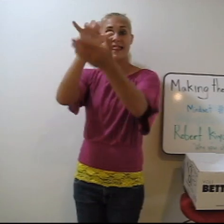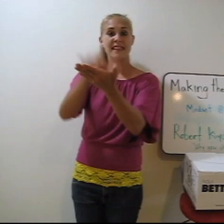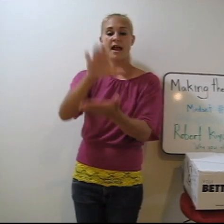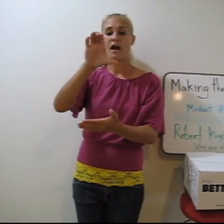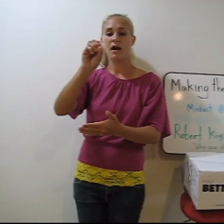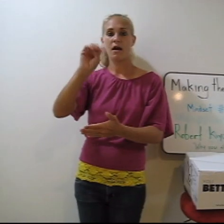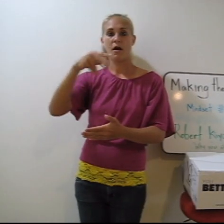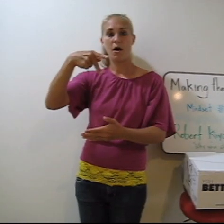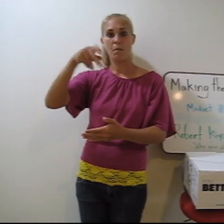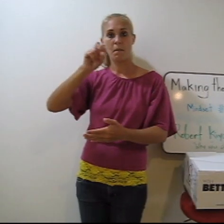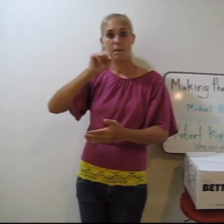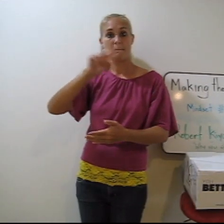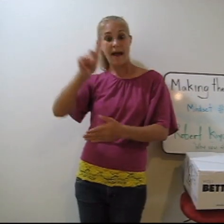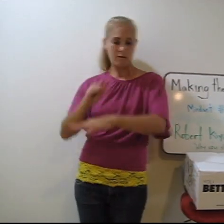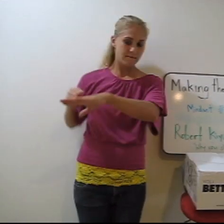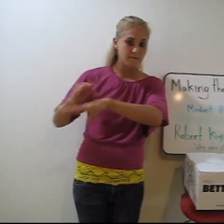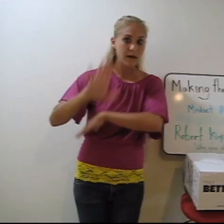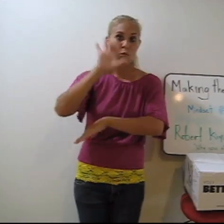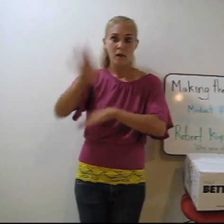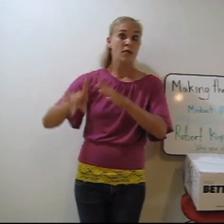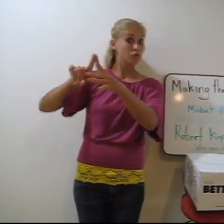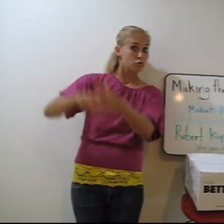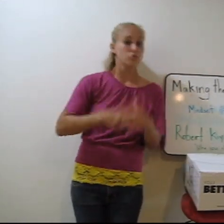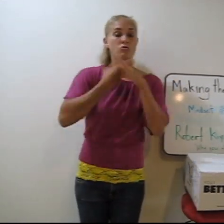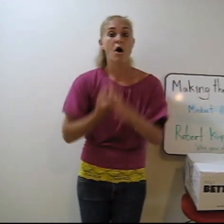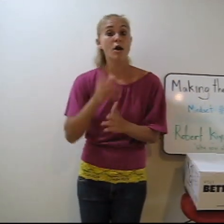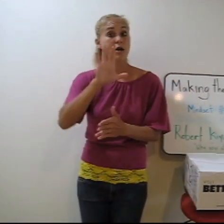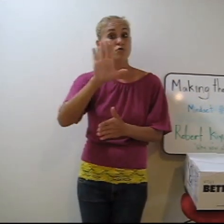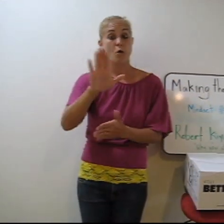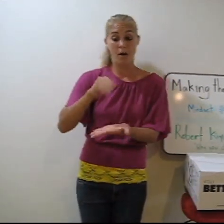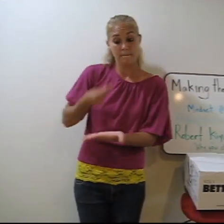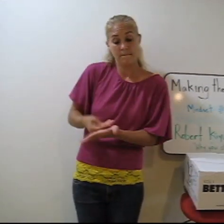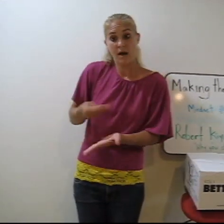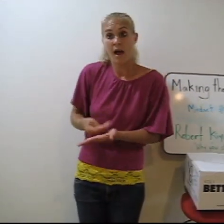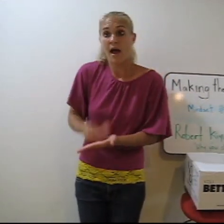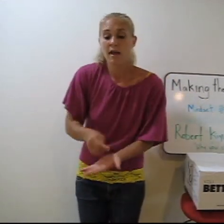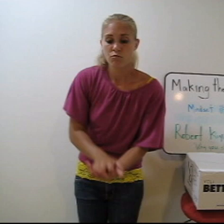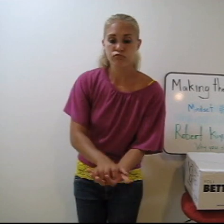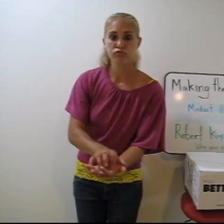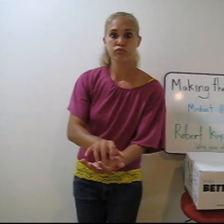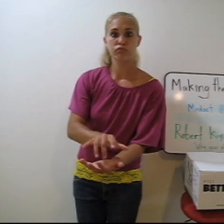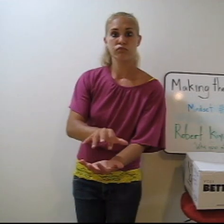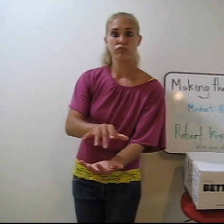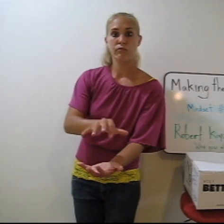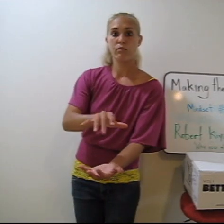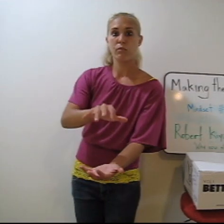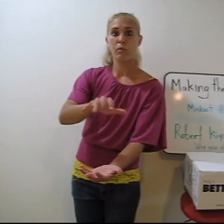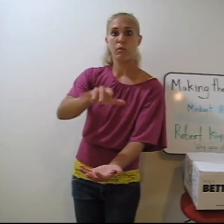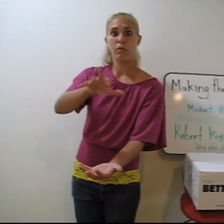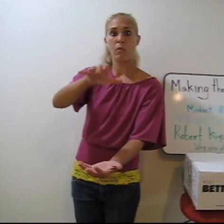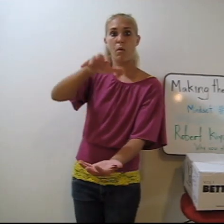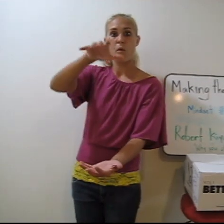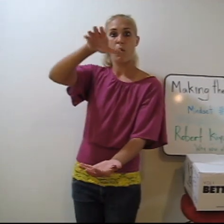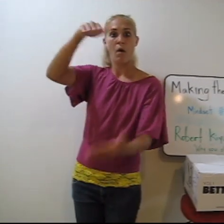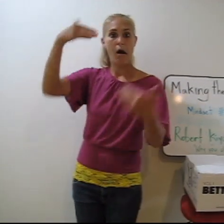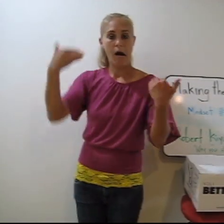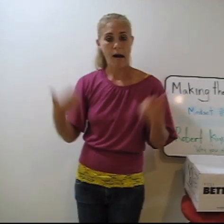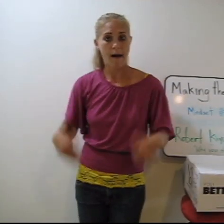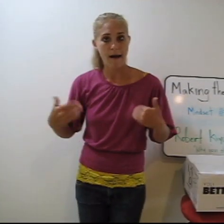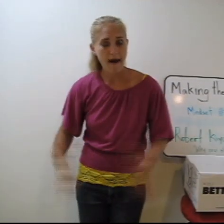effect kicks in, and before you know it, your rewards are a multiplier more than you could have even imagined. Now that sets up